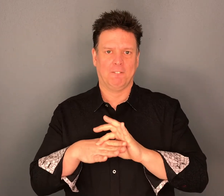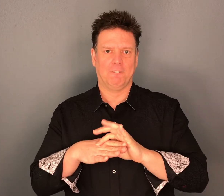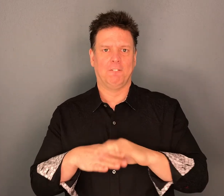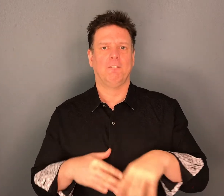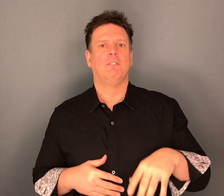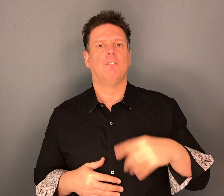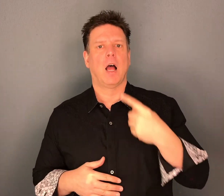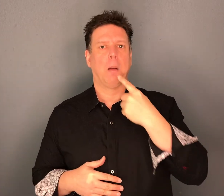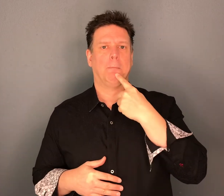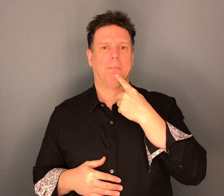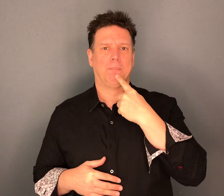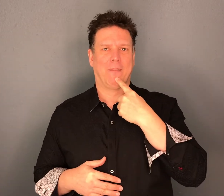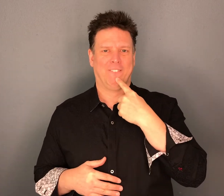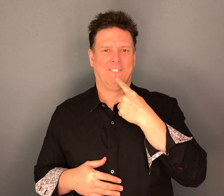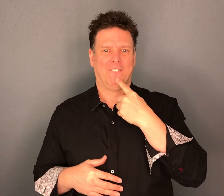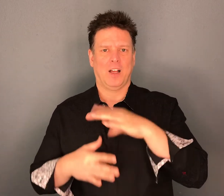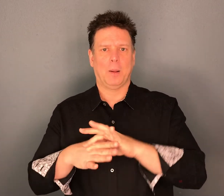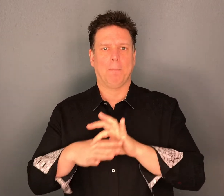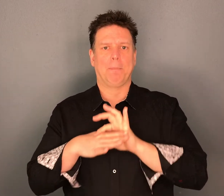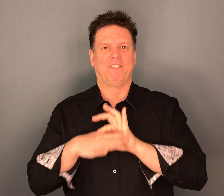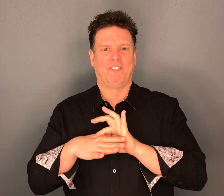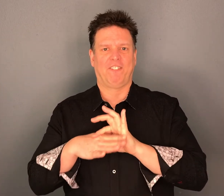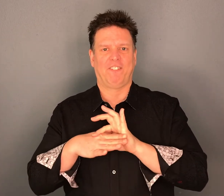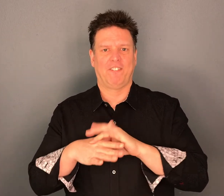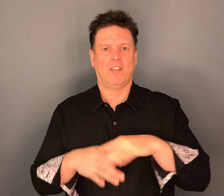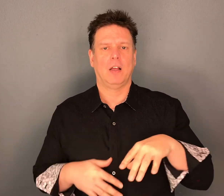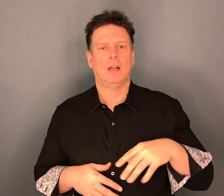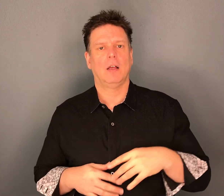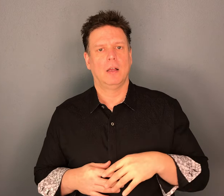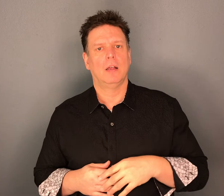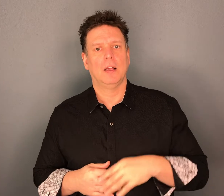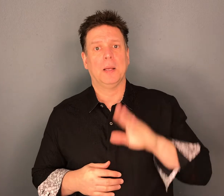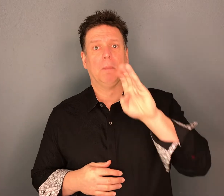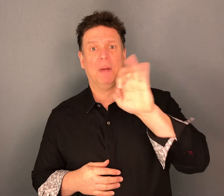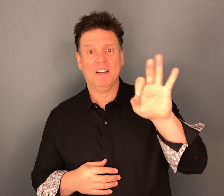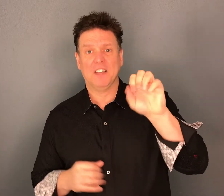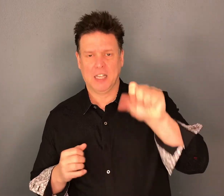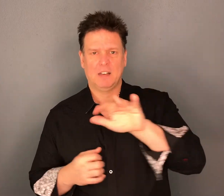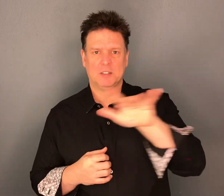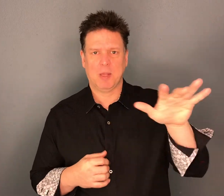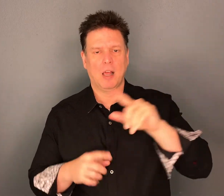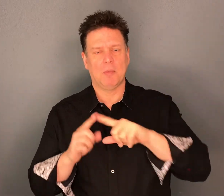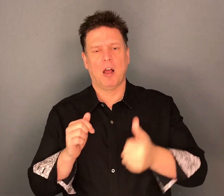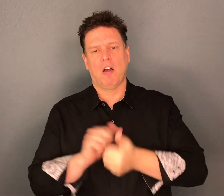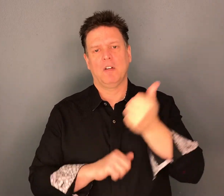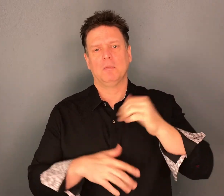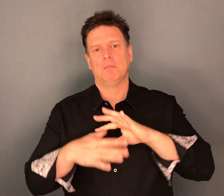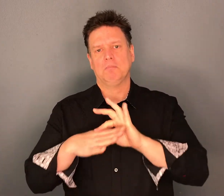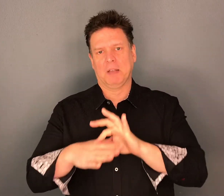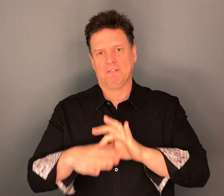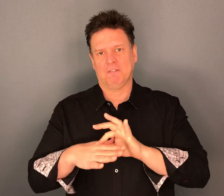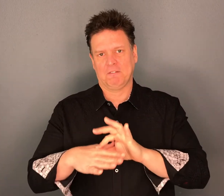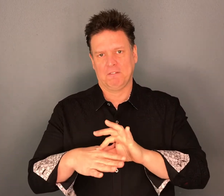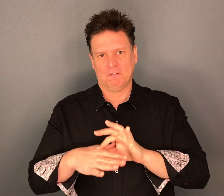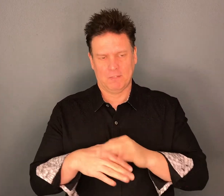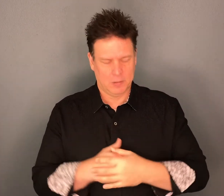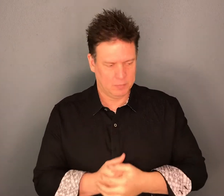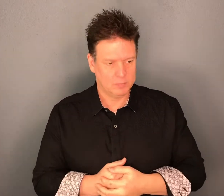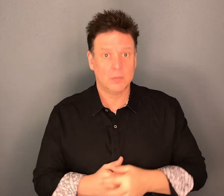Beef looks like this. Your mouth makes this shape. You can spell it too, but most of the time it's